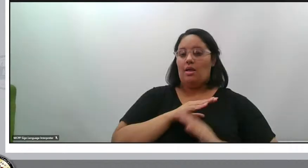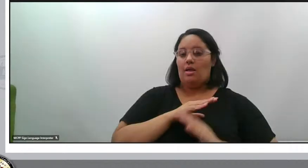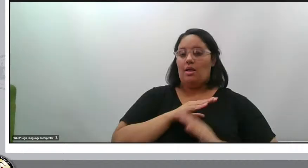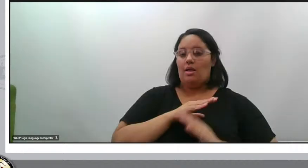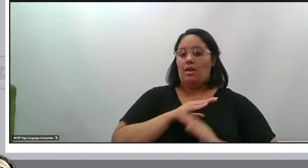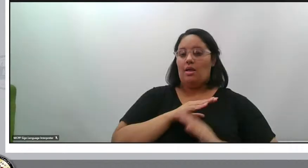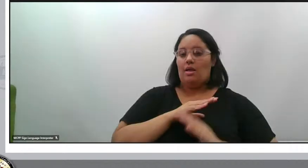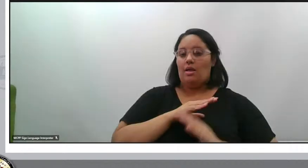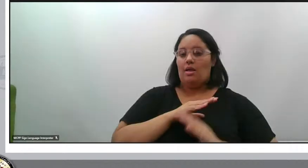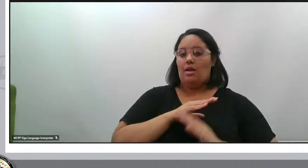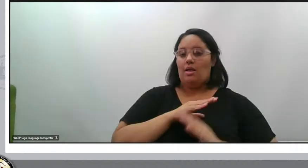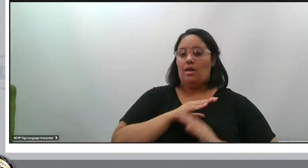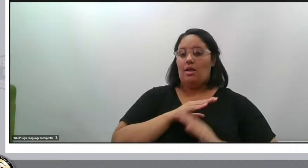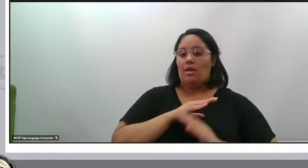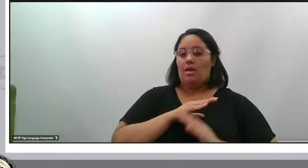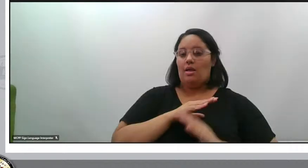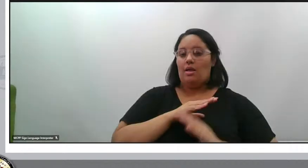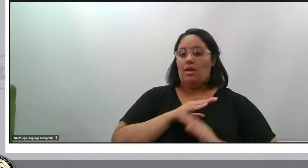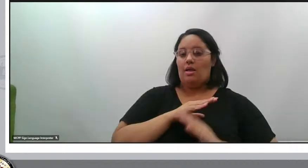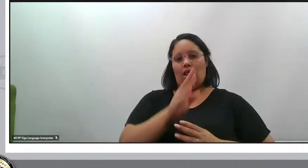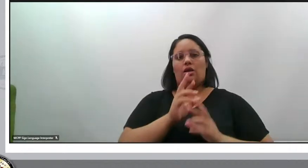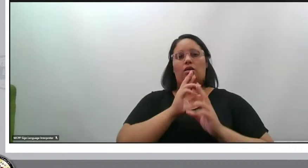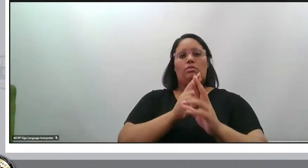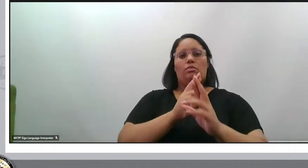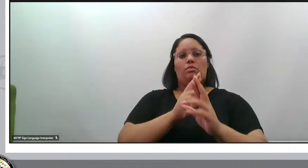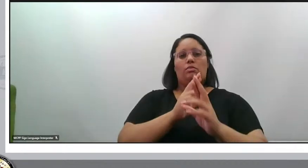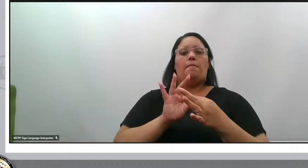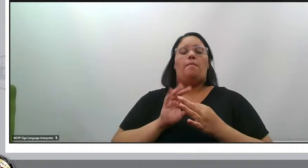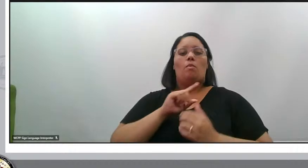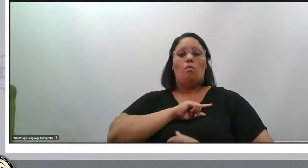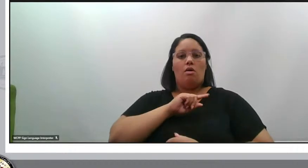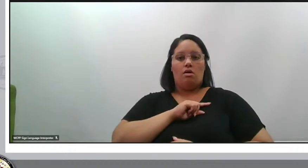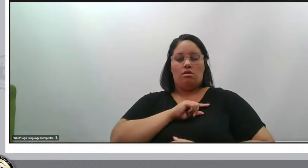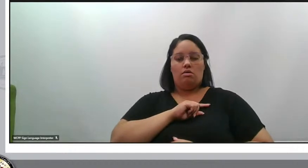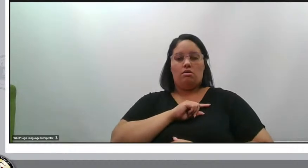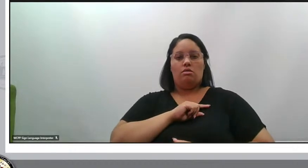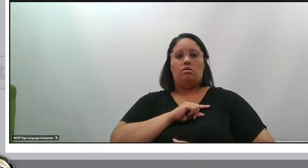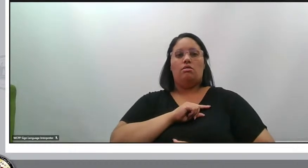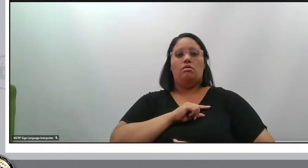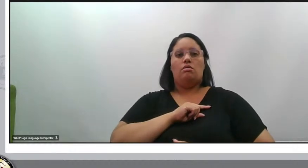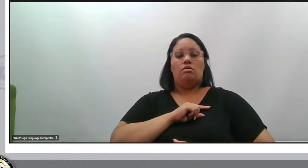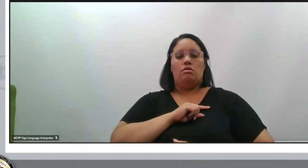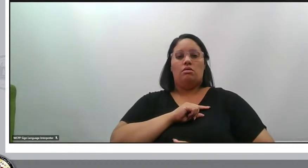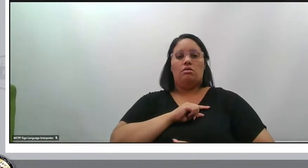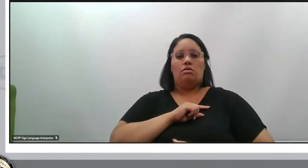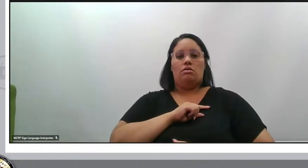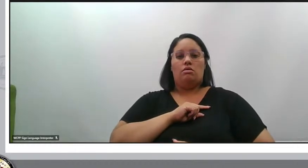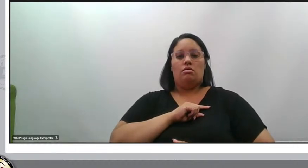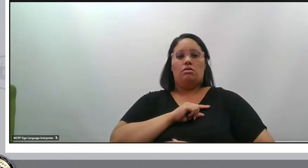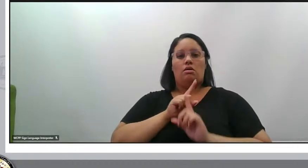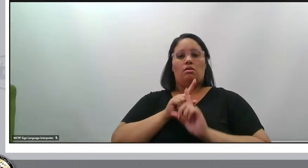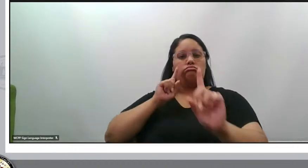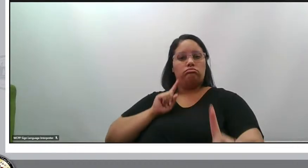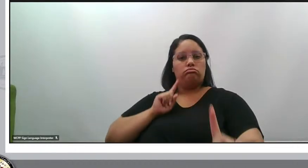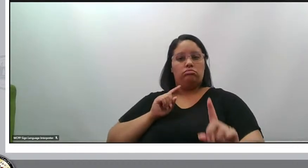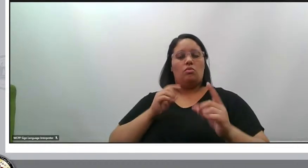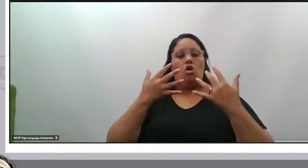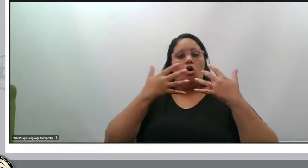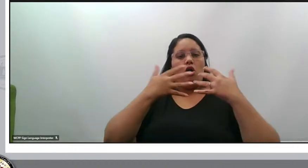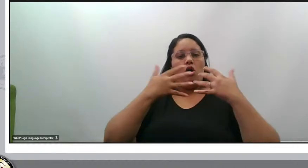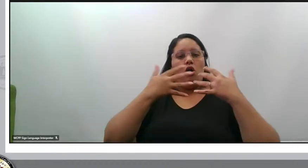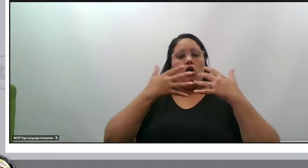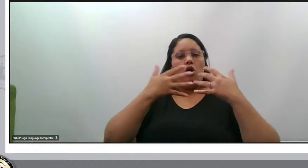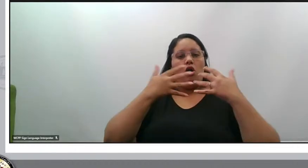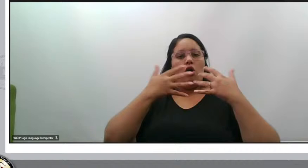fact direct response or direct relation to the fact that there has been the remote working hybrid as well as working from